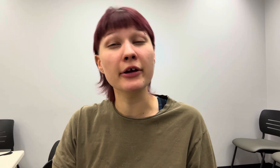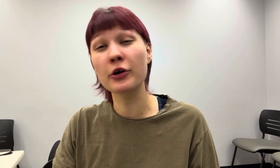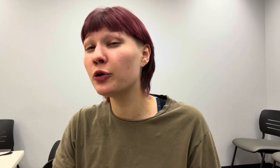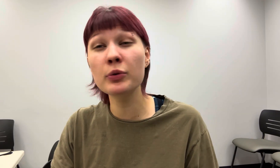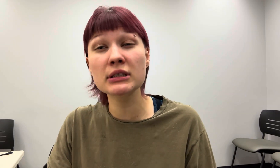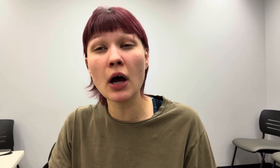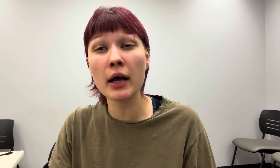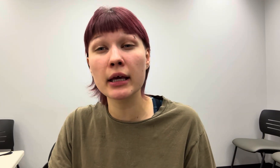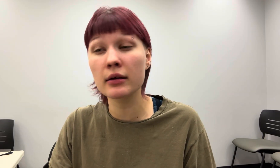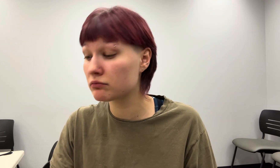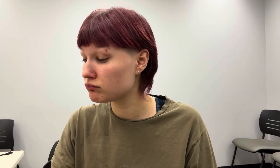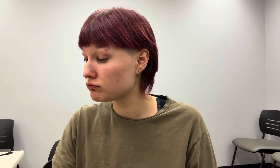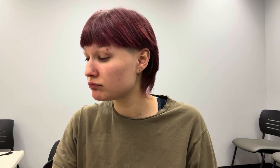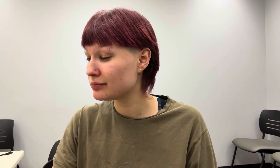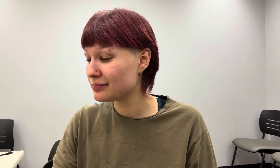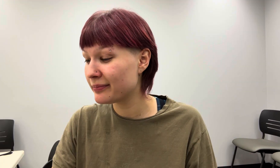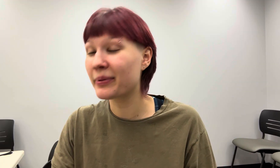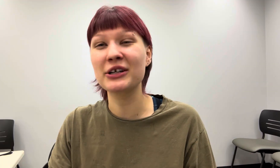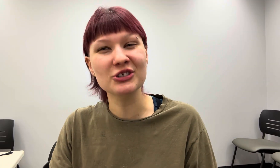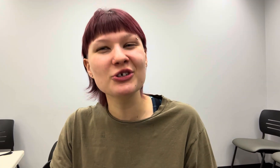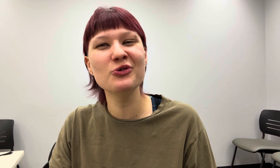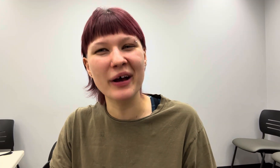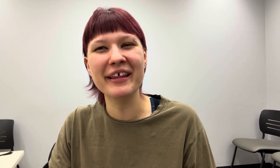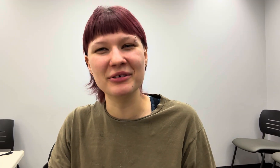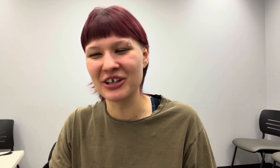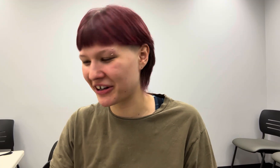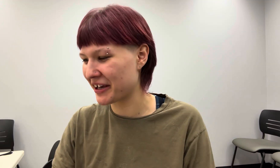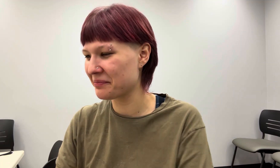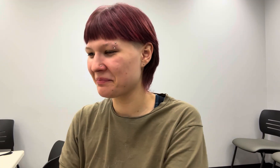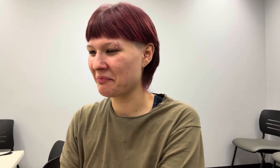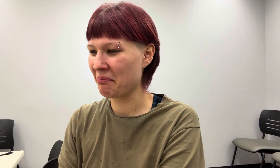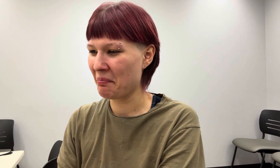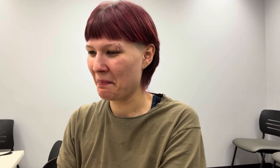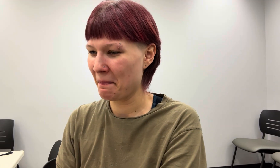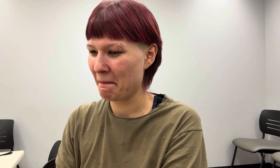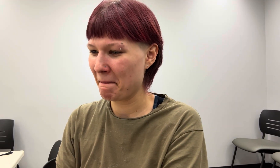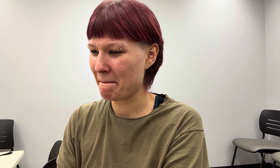who was talking, but I sure knew when they were talking.